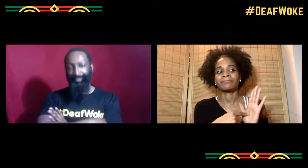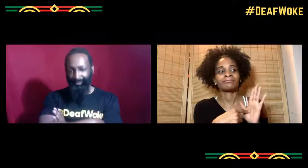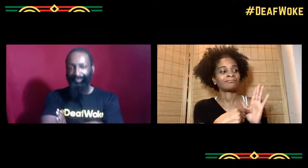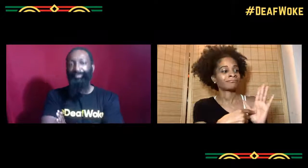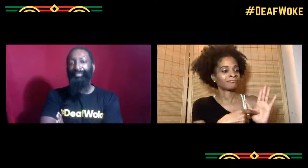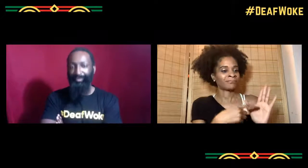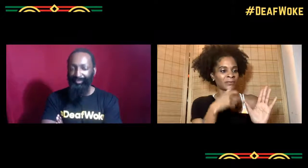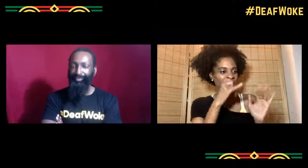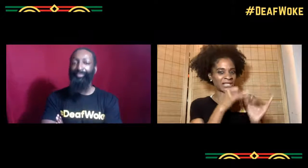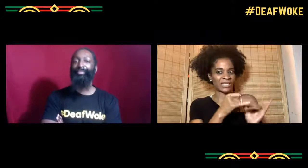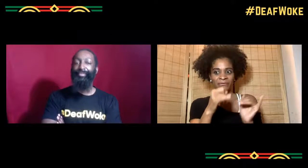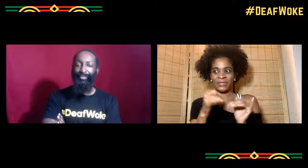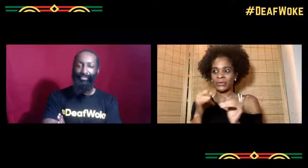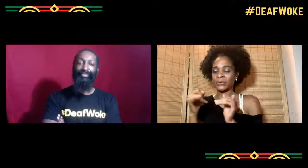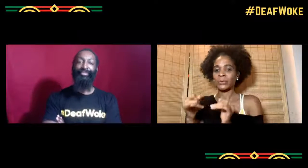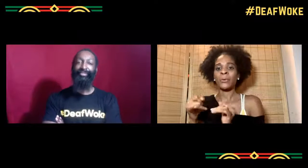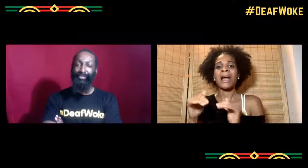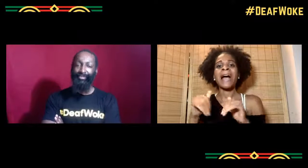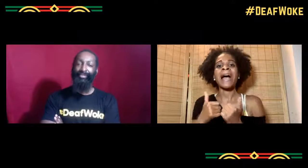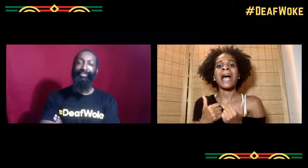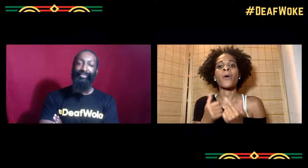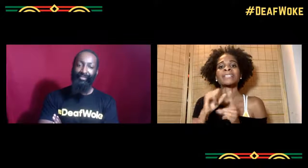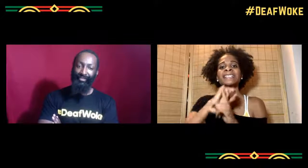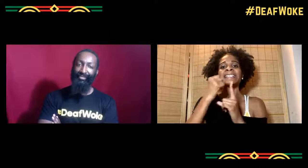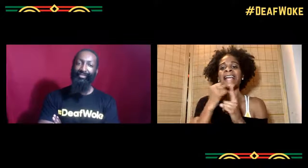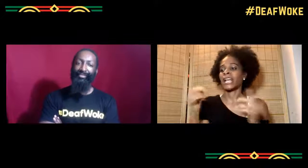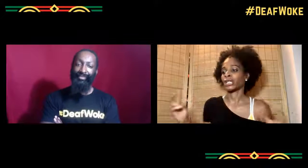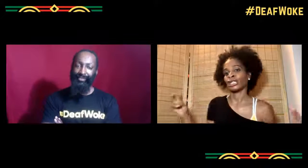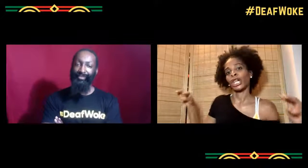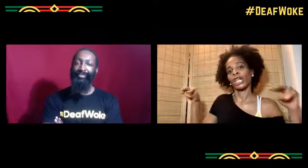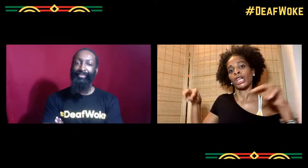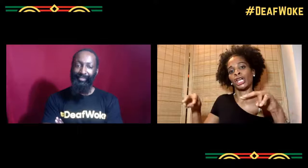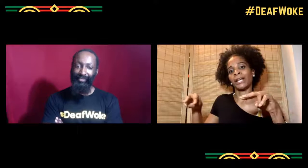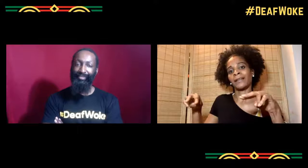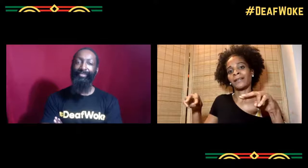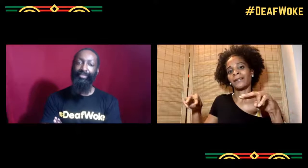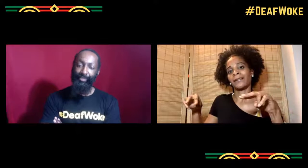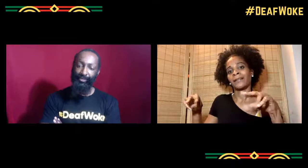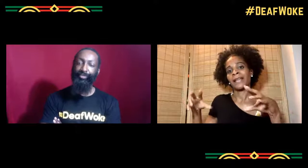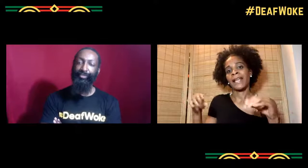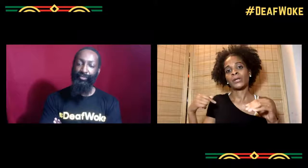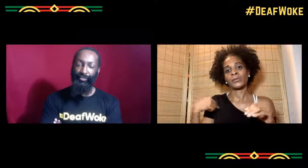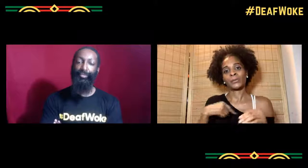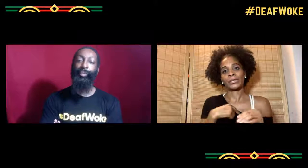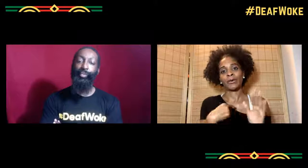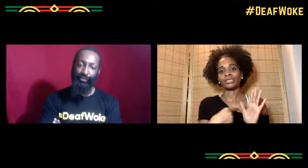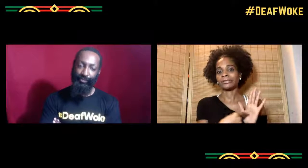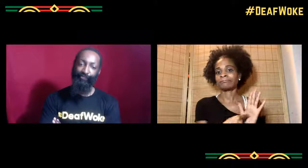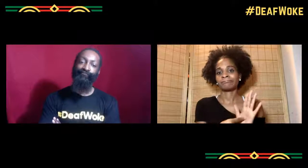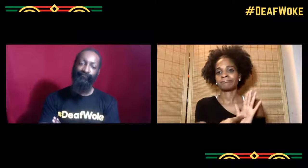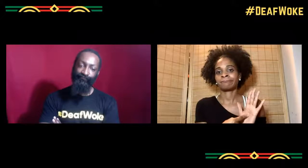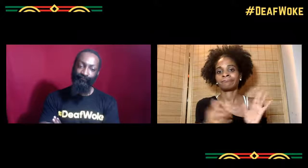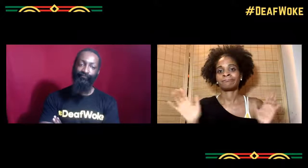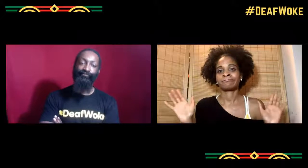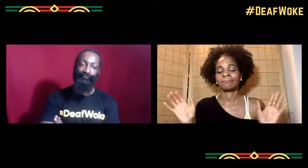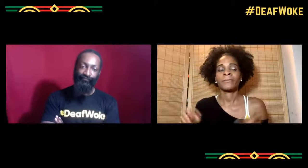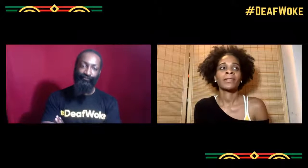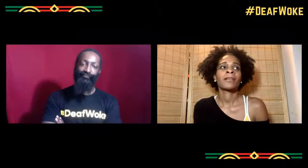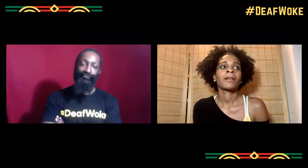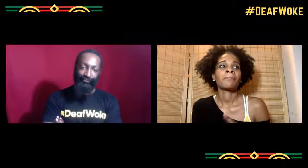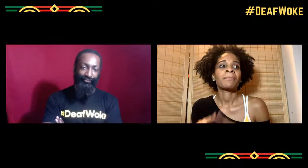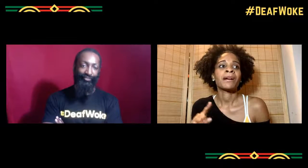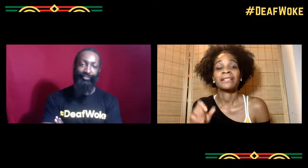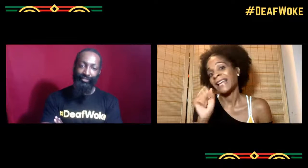limbs. So much was shown and included, and so it was amazing to